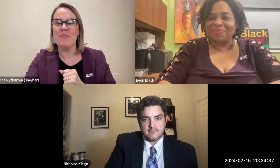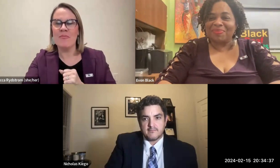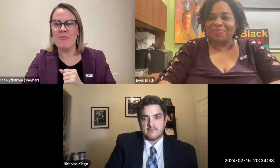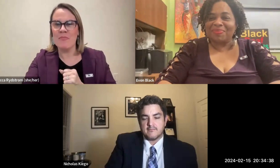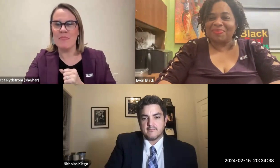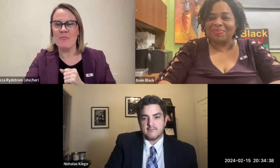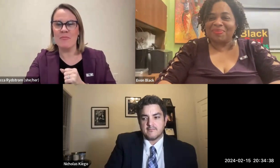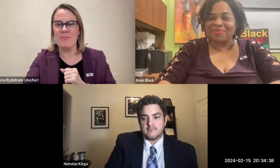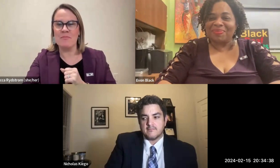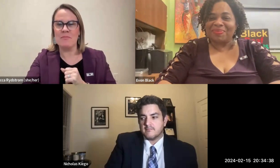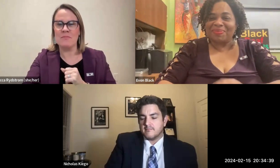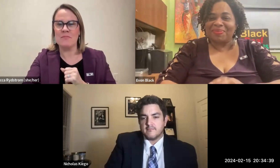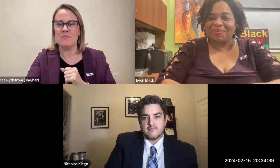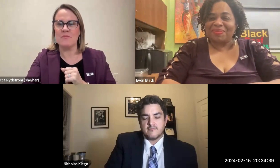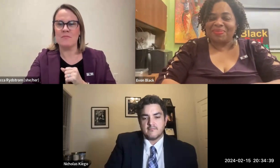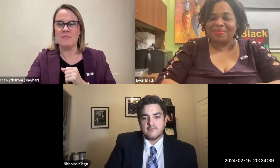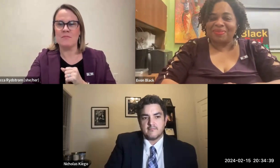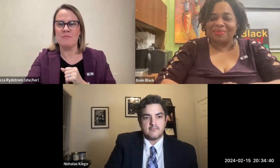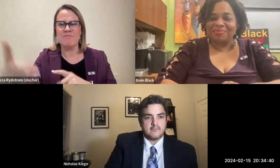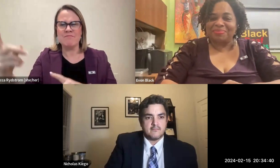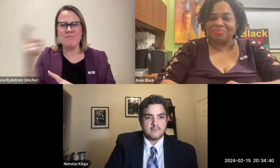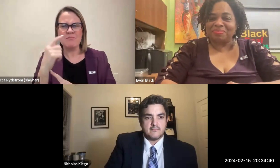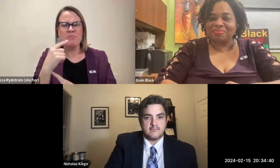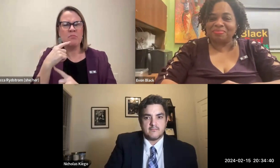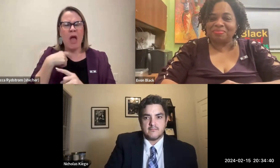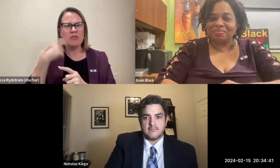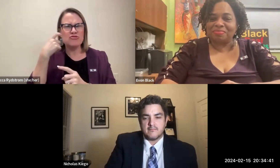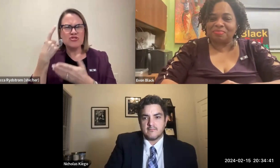So let's see if we can take two more questions and then we'll wrap up.